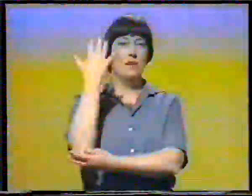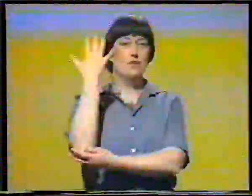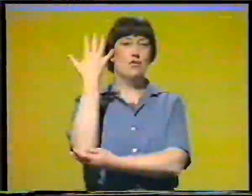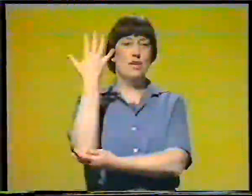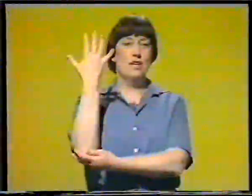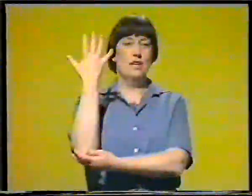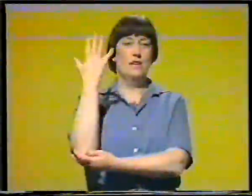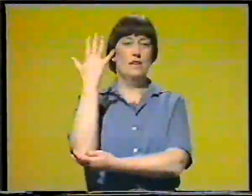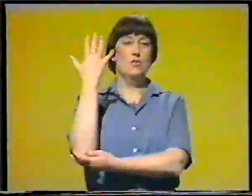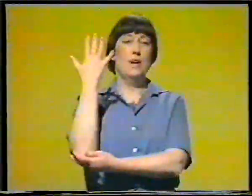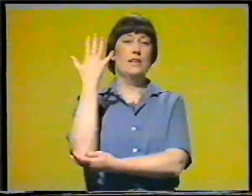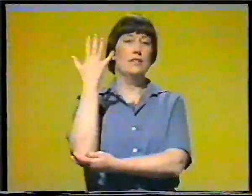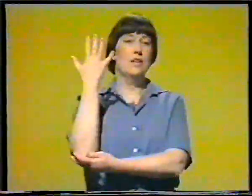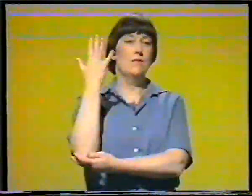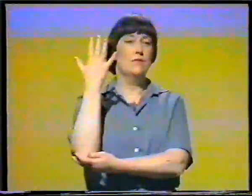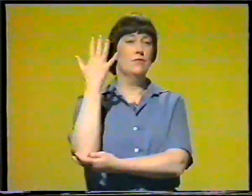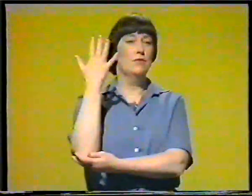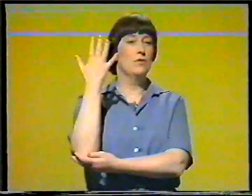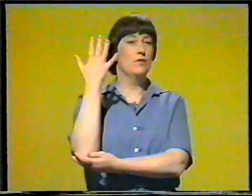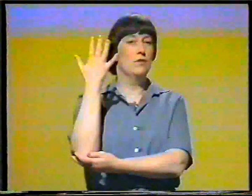A tree. And you might like to give a bit of movement to it.